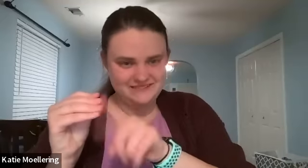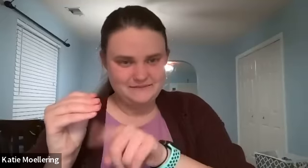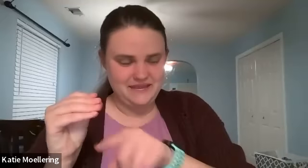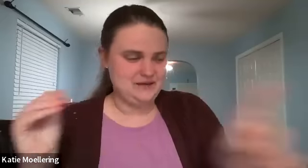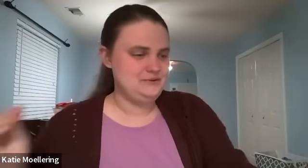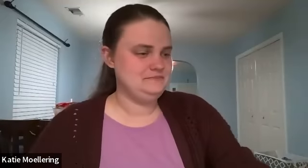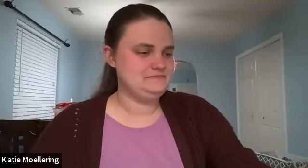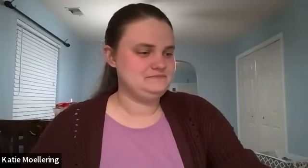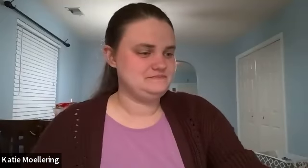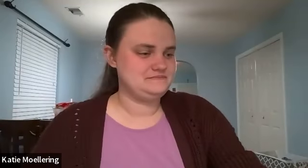Tomato.